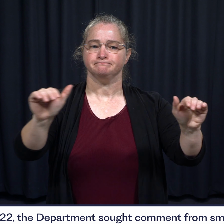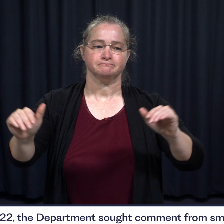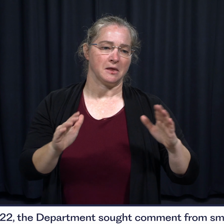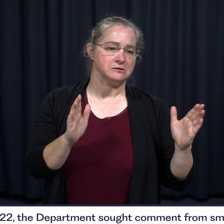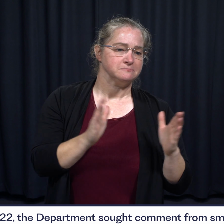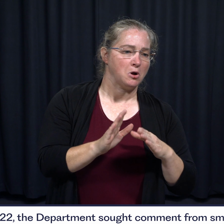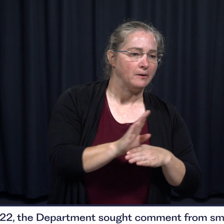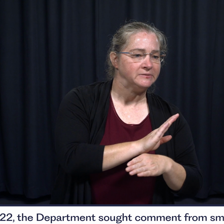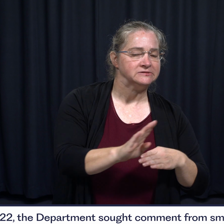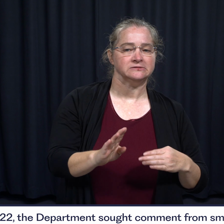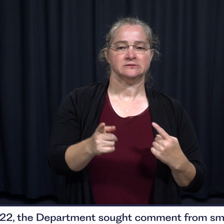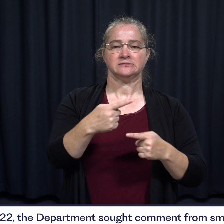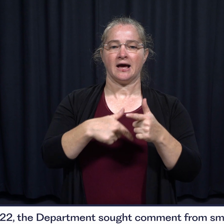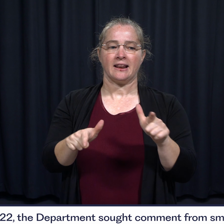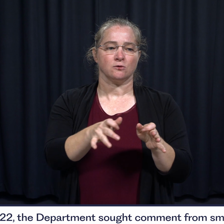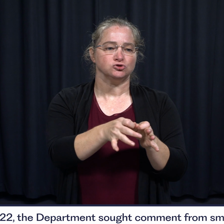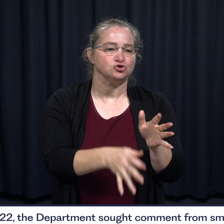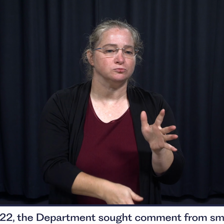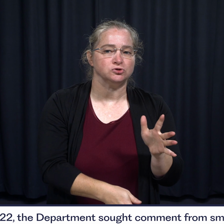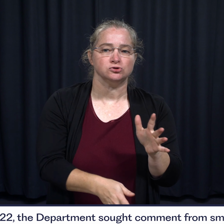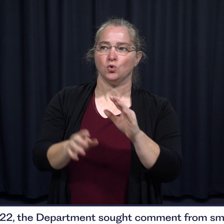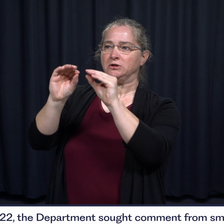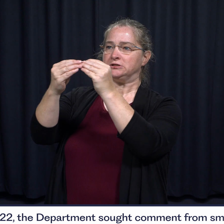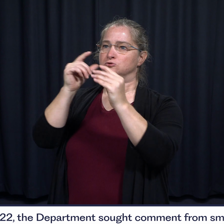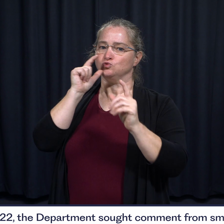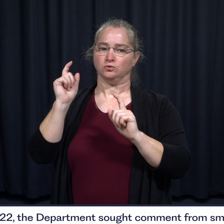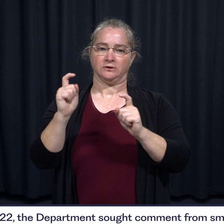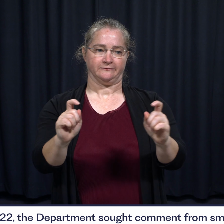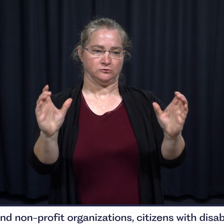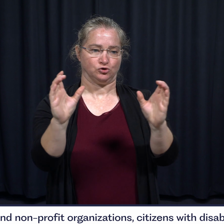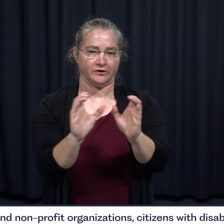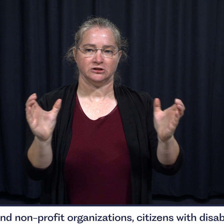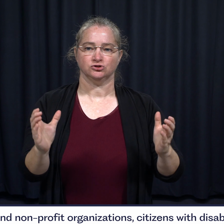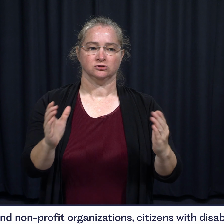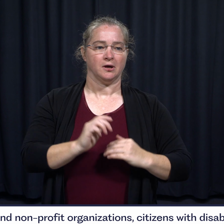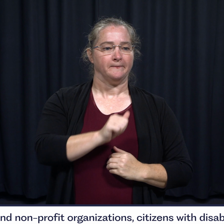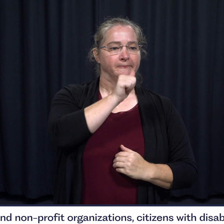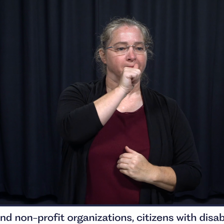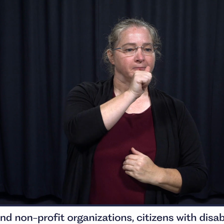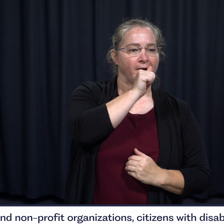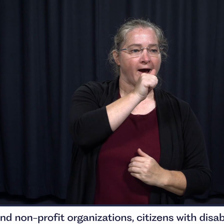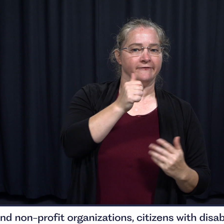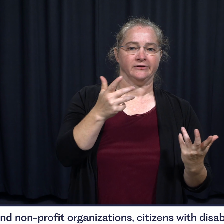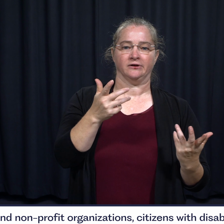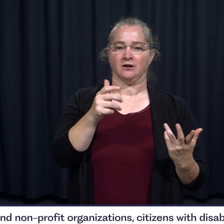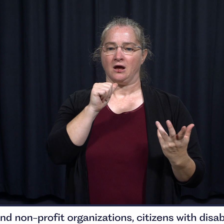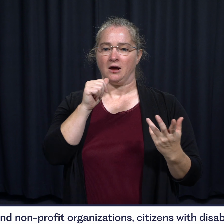interpreters, certifying organizations, private, public, and nonprofit